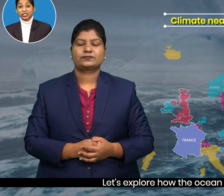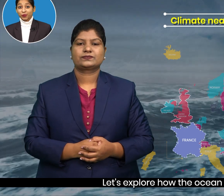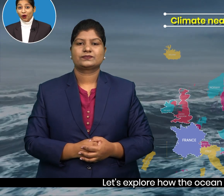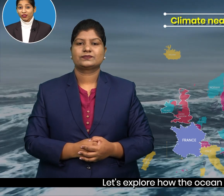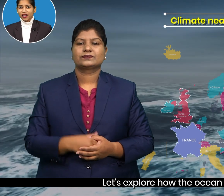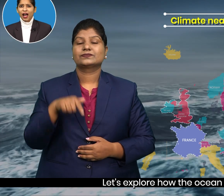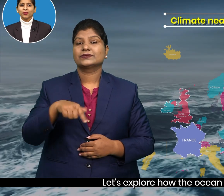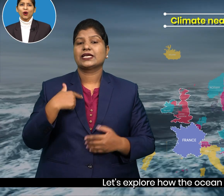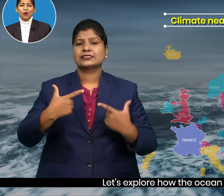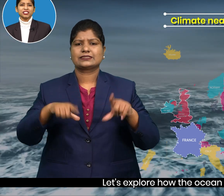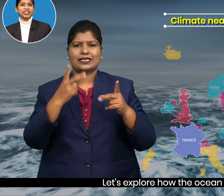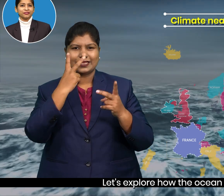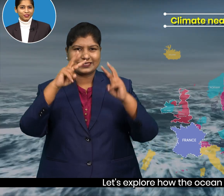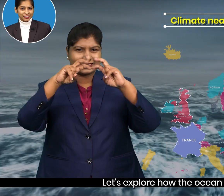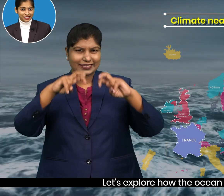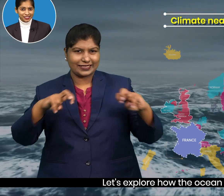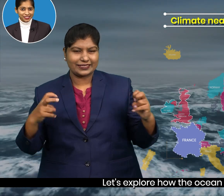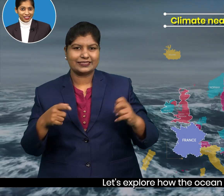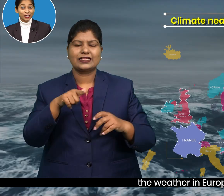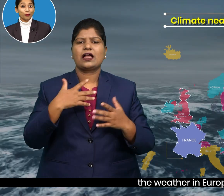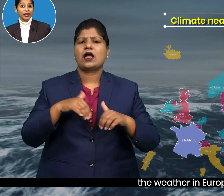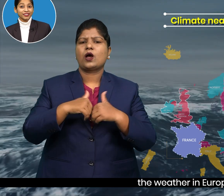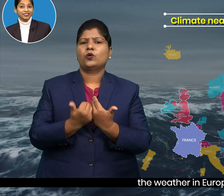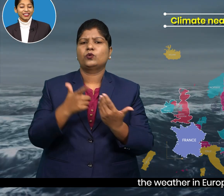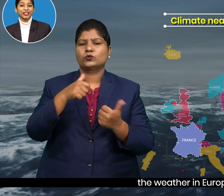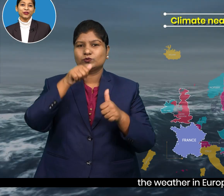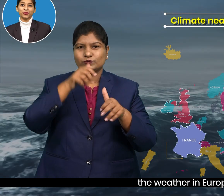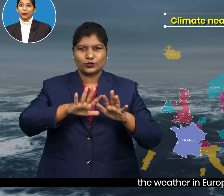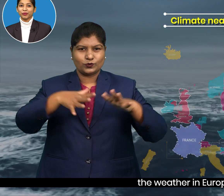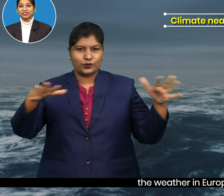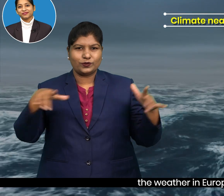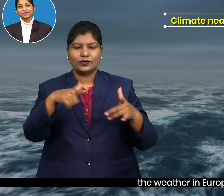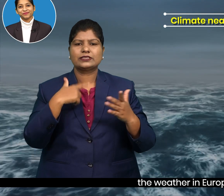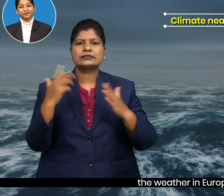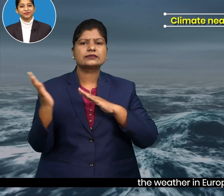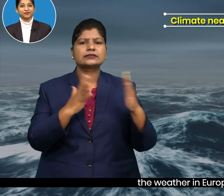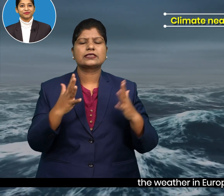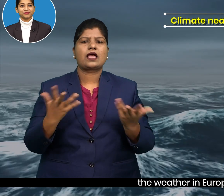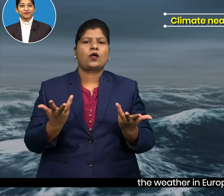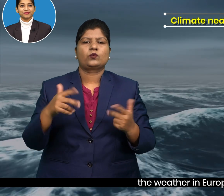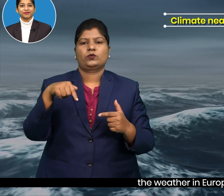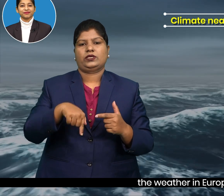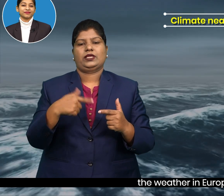Let's explore how the ocean influences the weather in Europe.